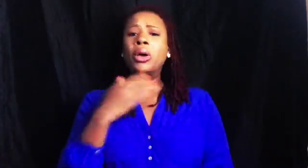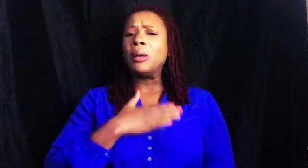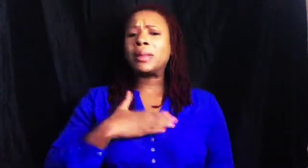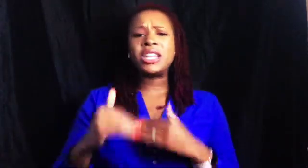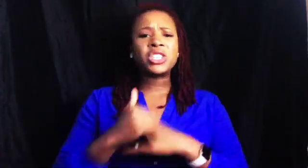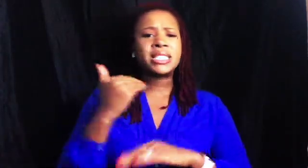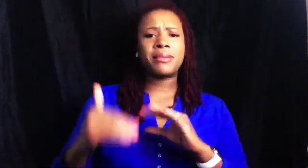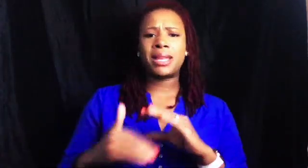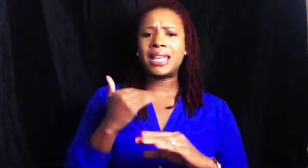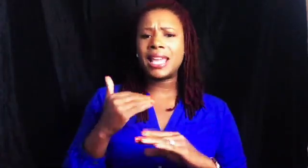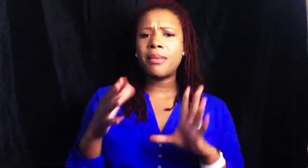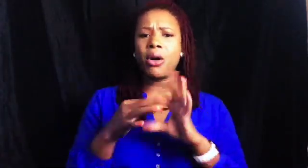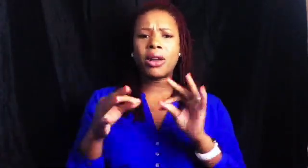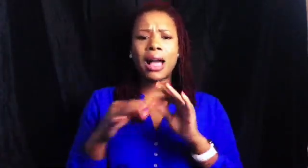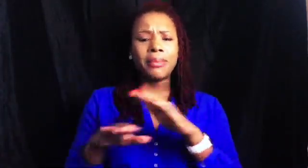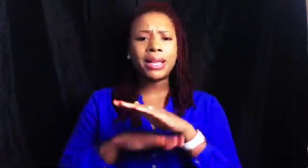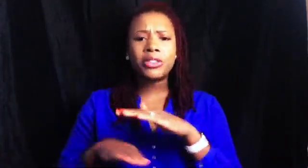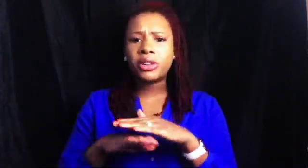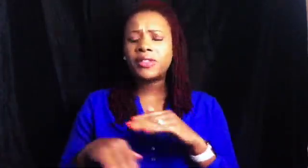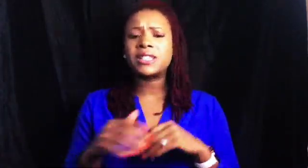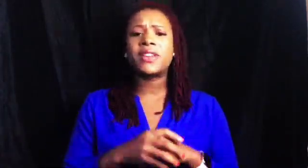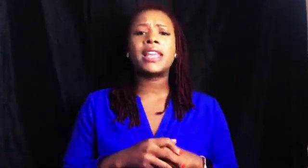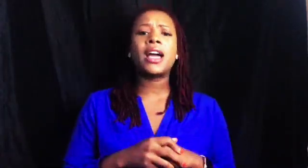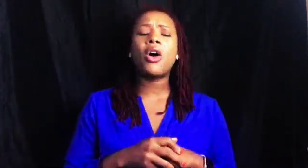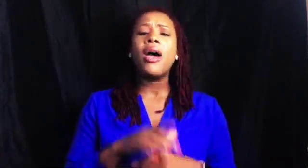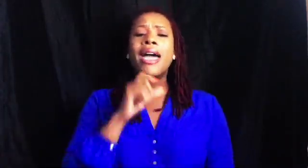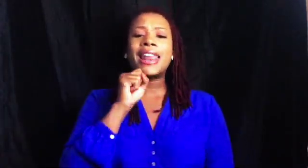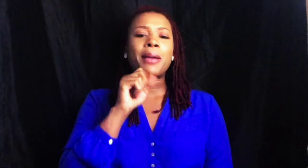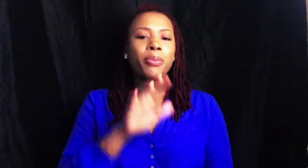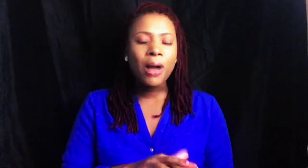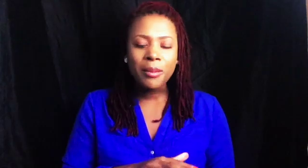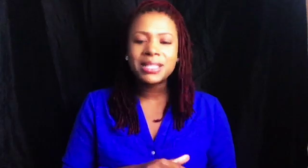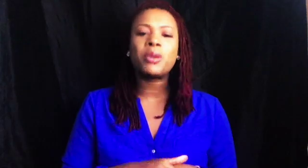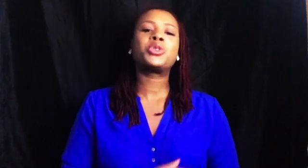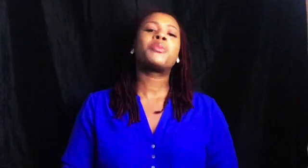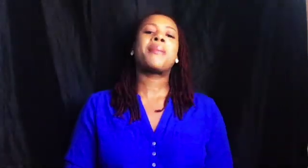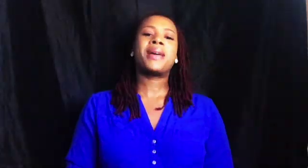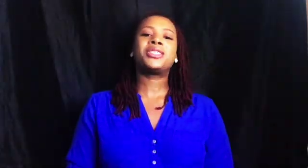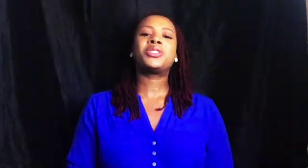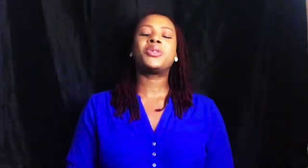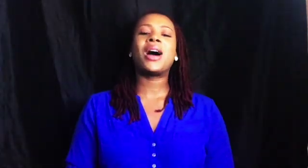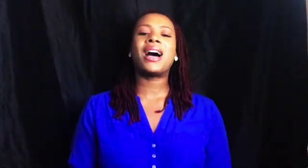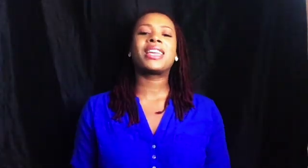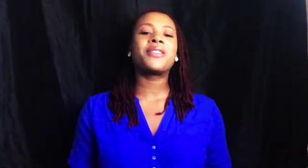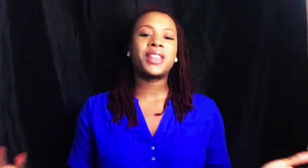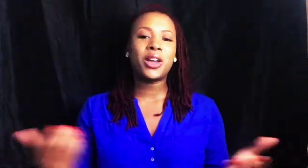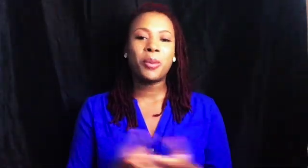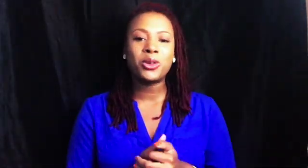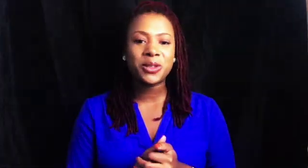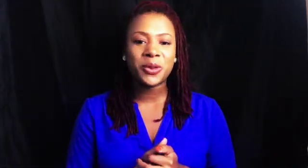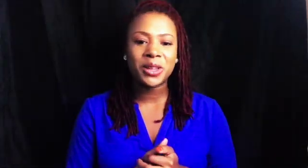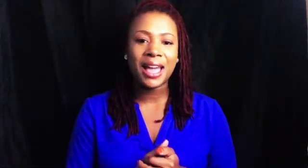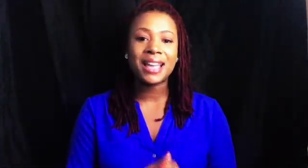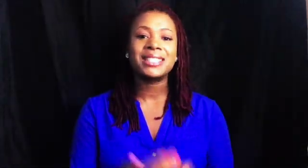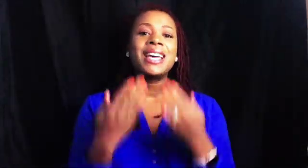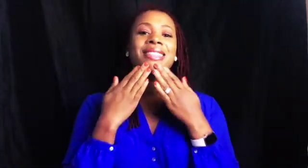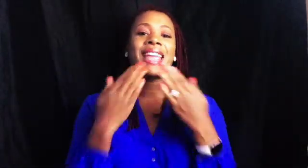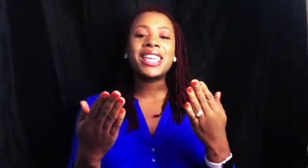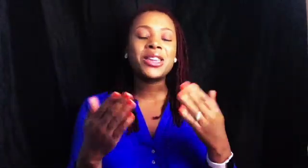please just send me an email or comment underneath this video. And I promise I will do my best to get a video posted for you guys. Thank you, as